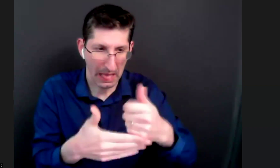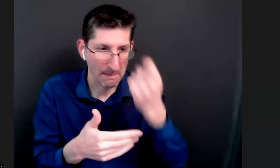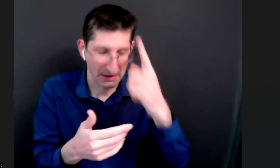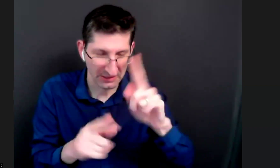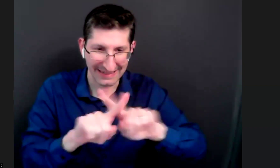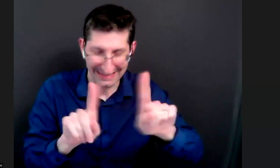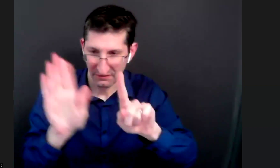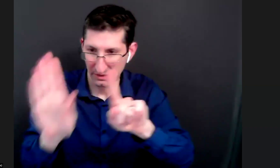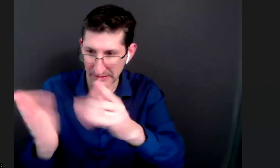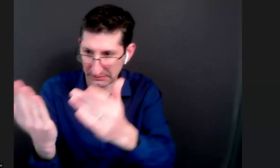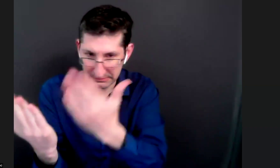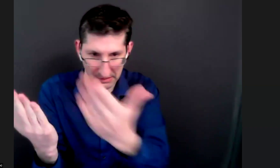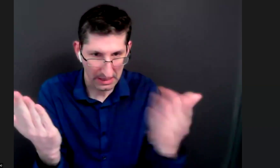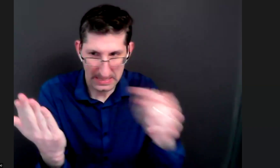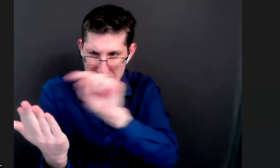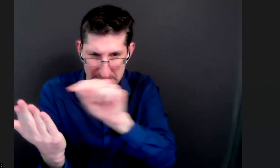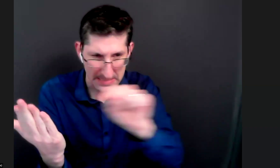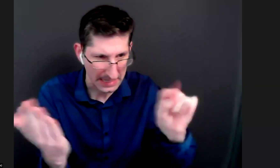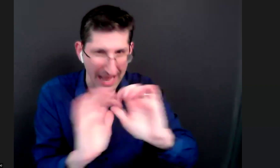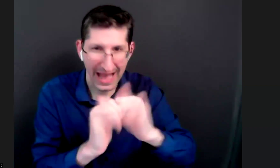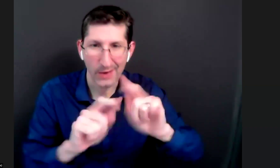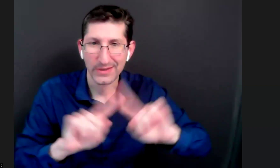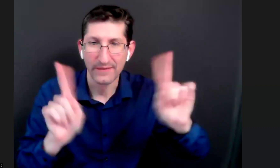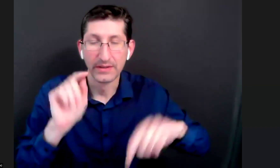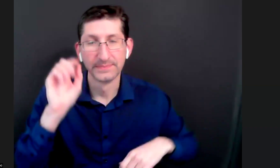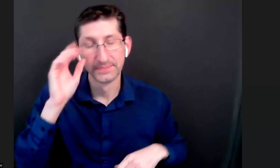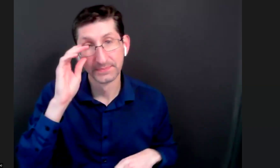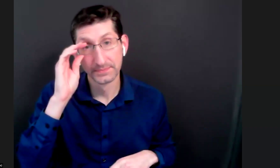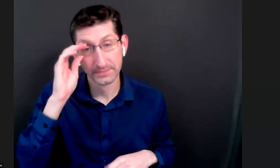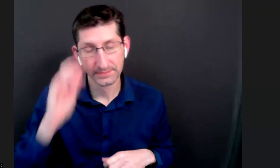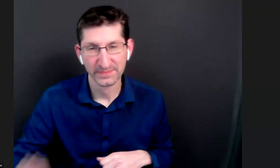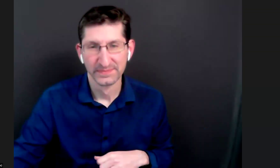I think I would also say, if you're referencing